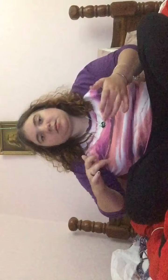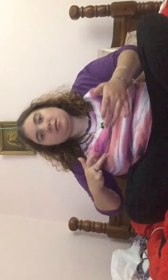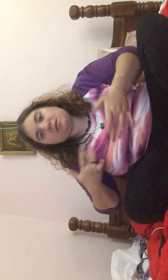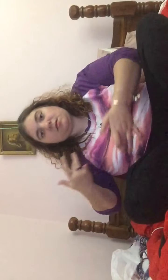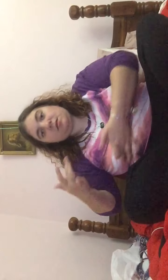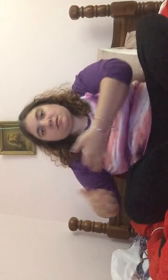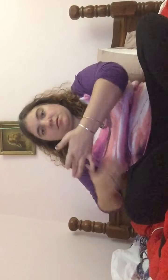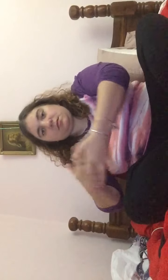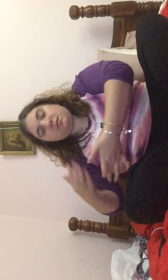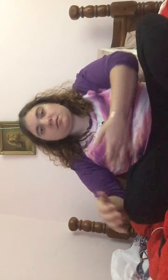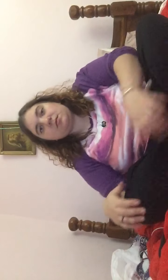kind.